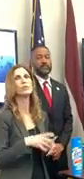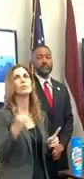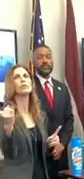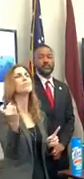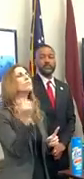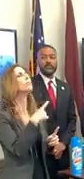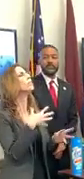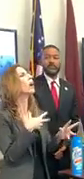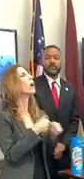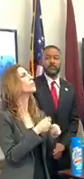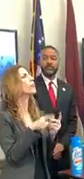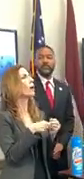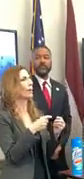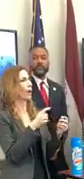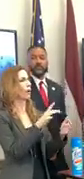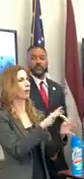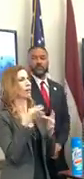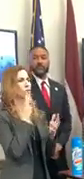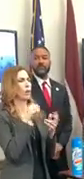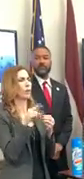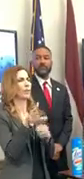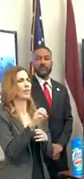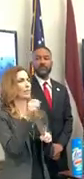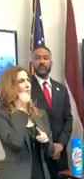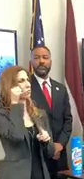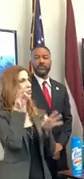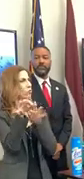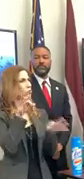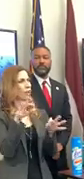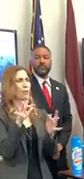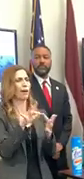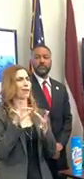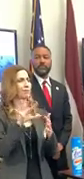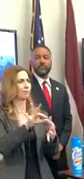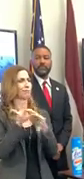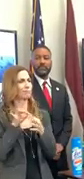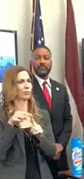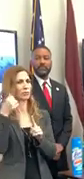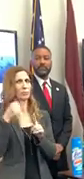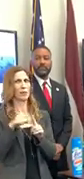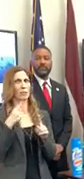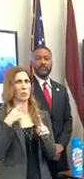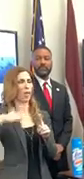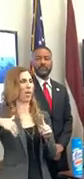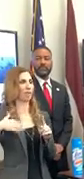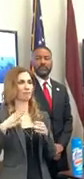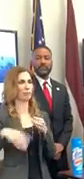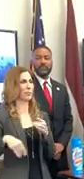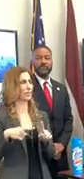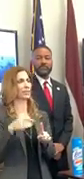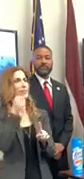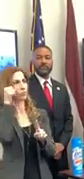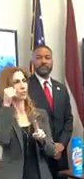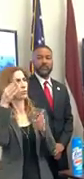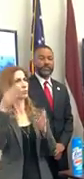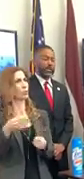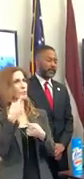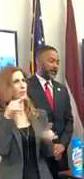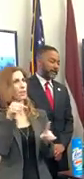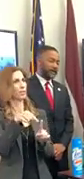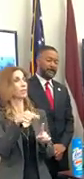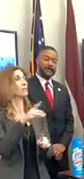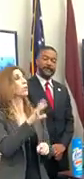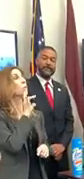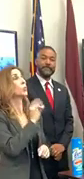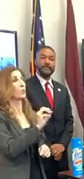on the contact tracing with the case described yesterday, the one in which contact tracing had not yet been completed? The